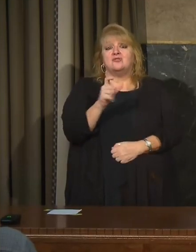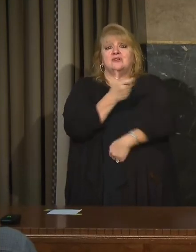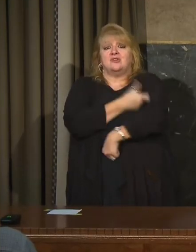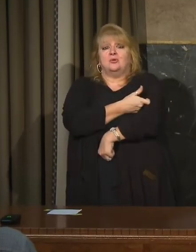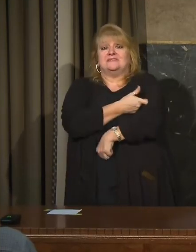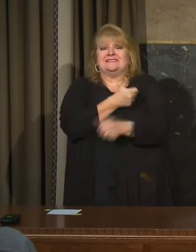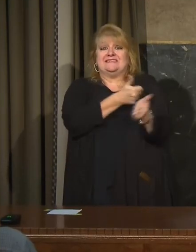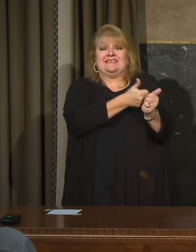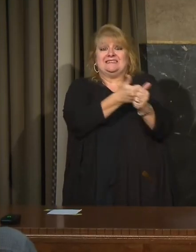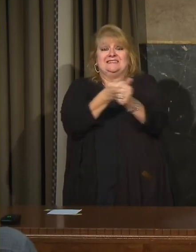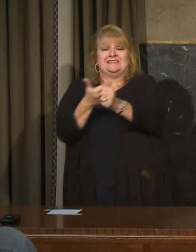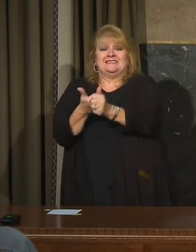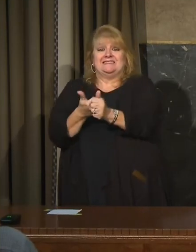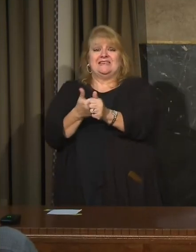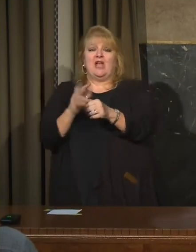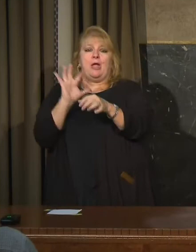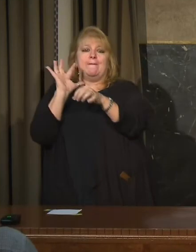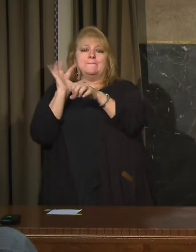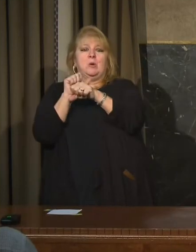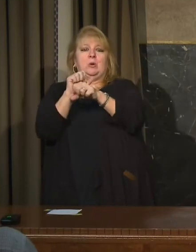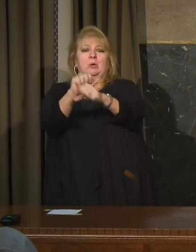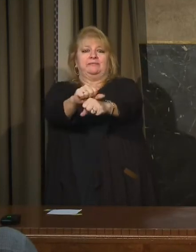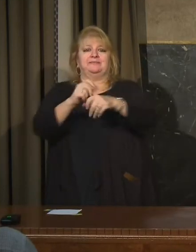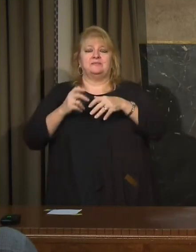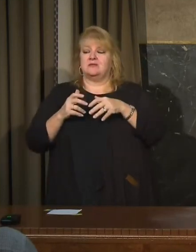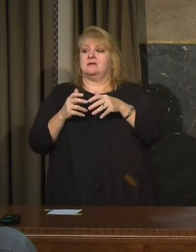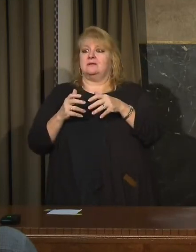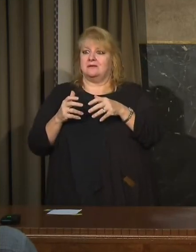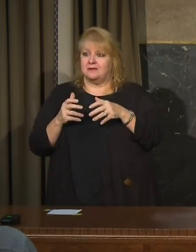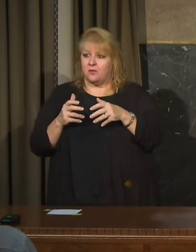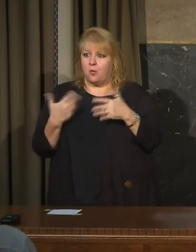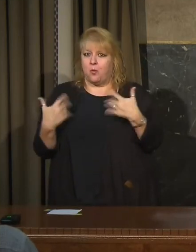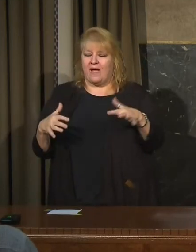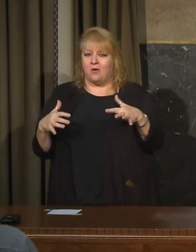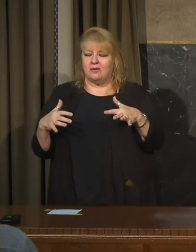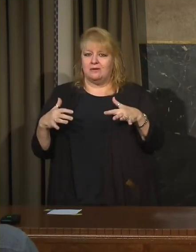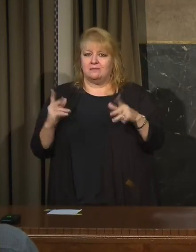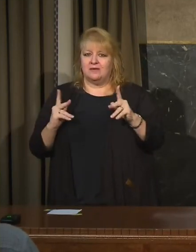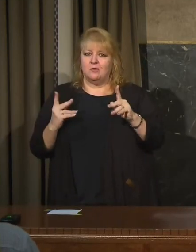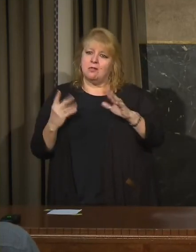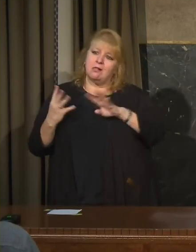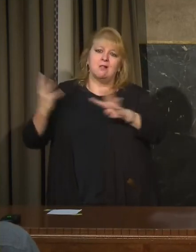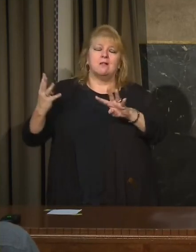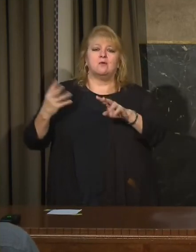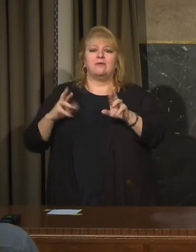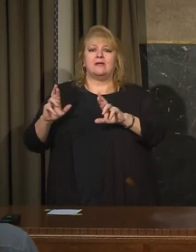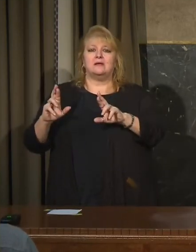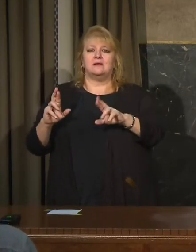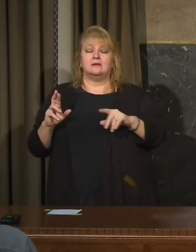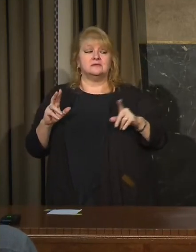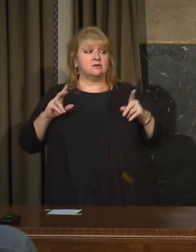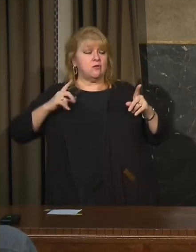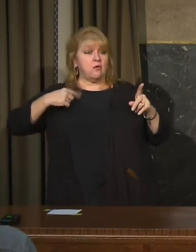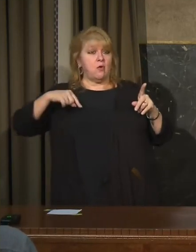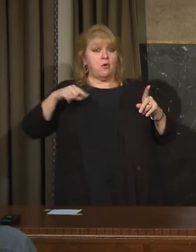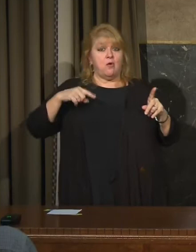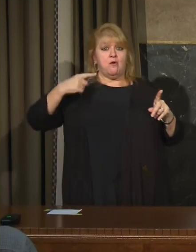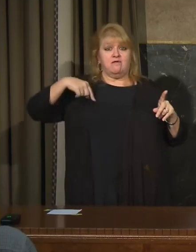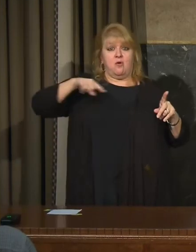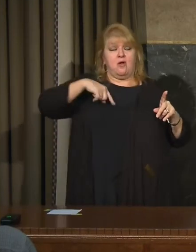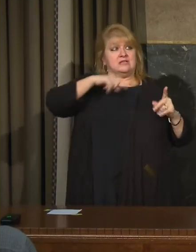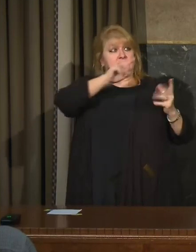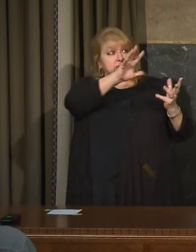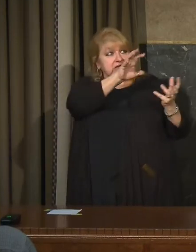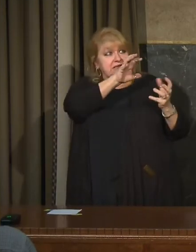overnight. That's the real limiting factor now. Once we have enough vaccine made available to us to make those type of events practical,